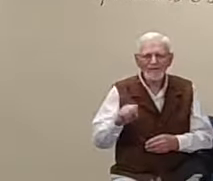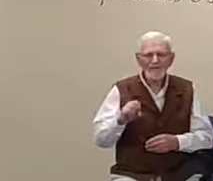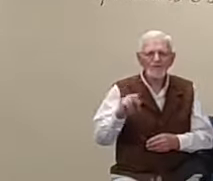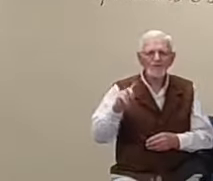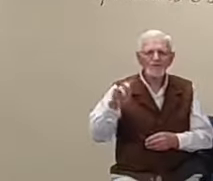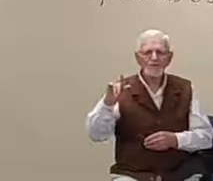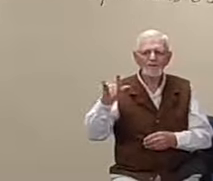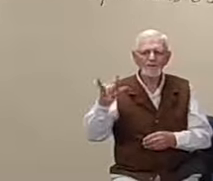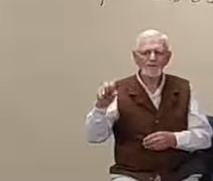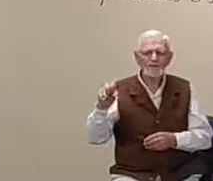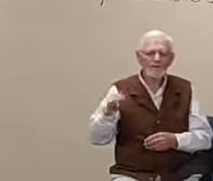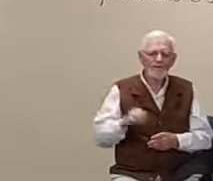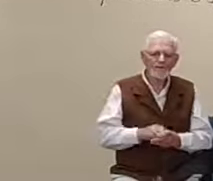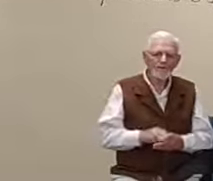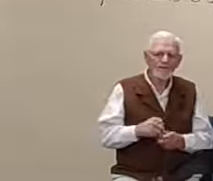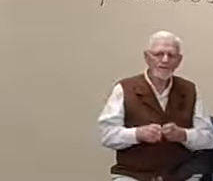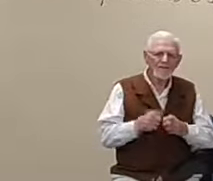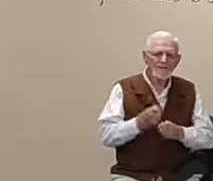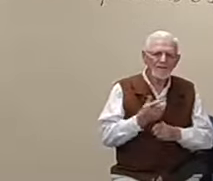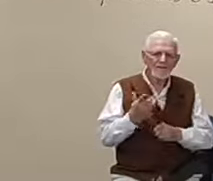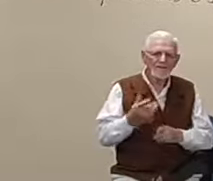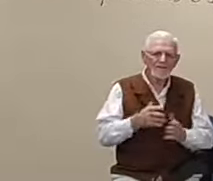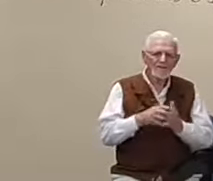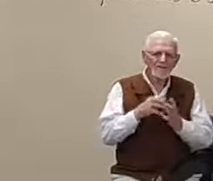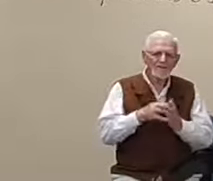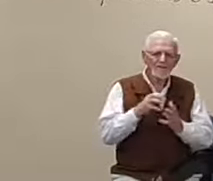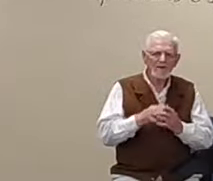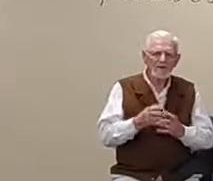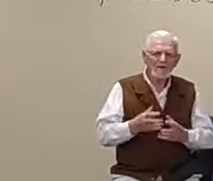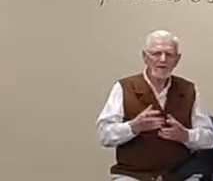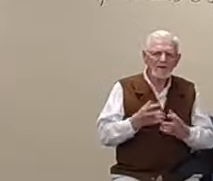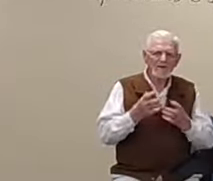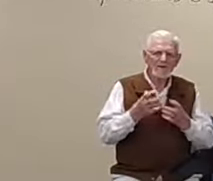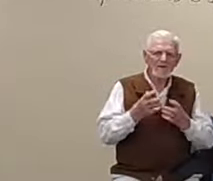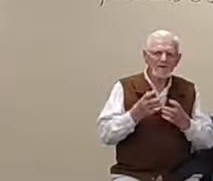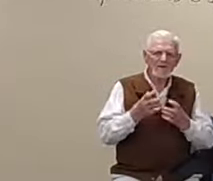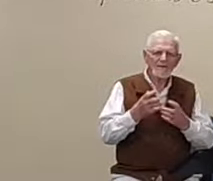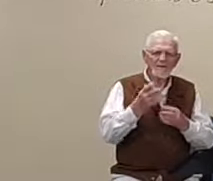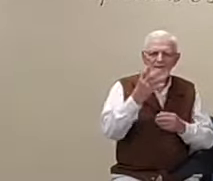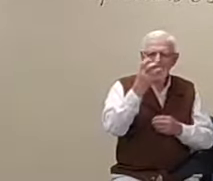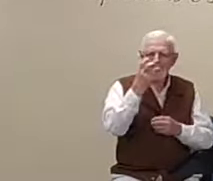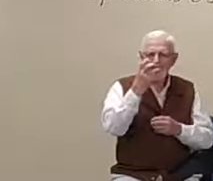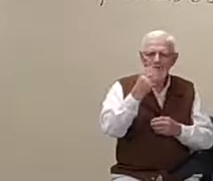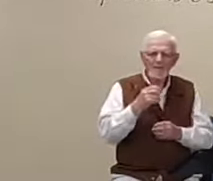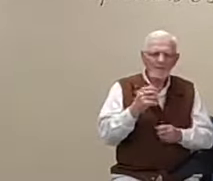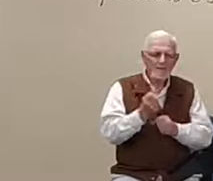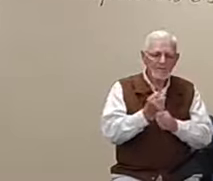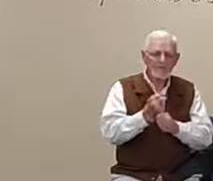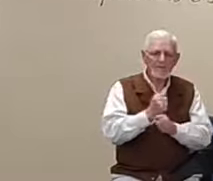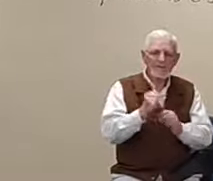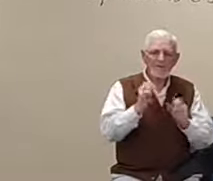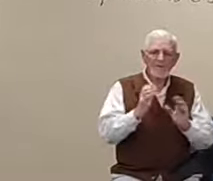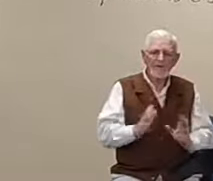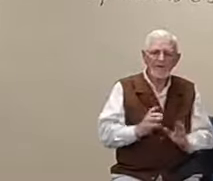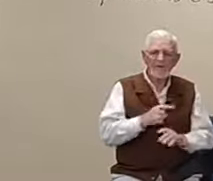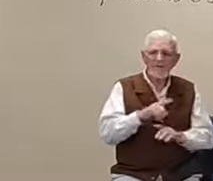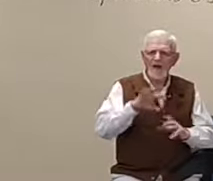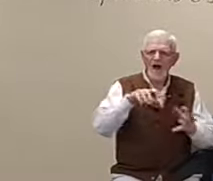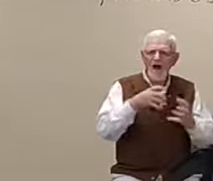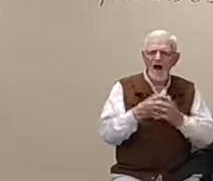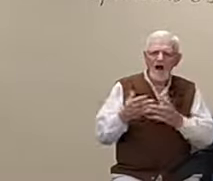It's just rough stuff, and everybody's mean and angry and mad. And then you get, and they get saved, and then still they got all this